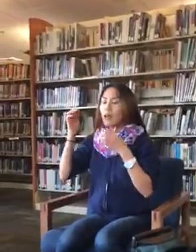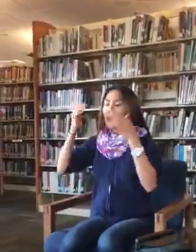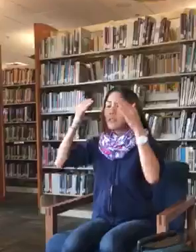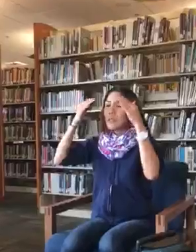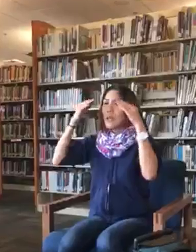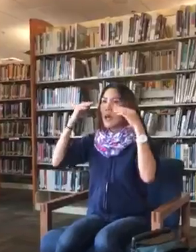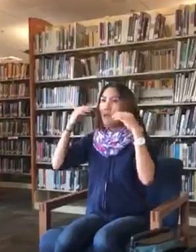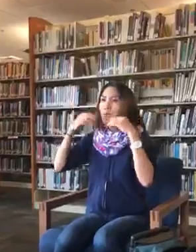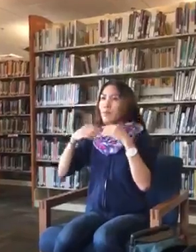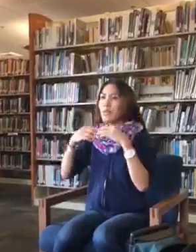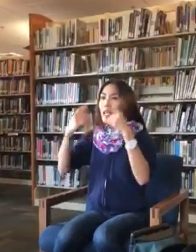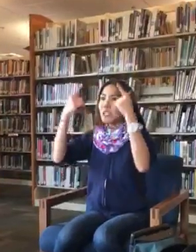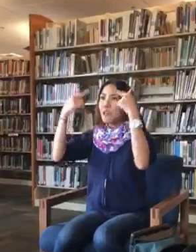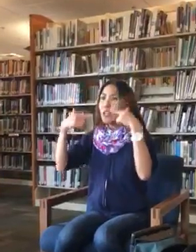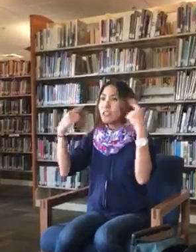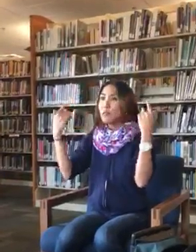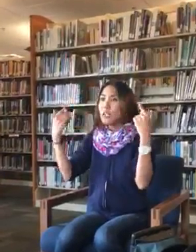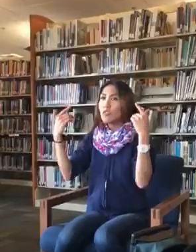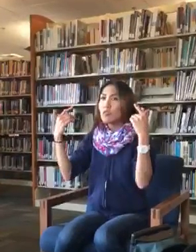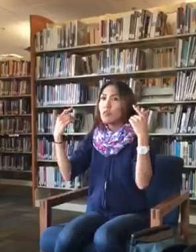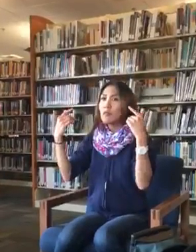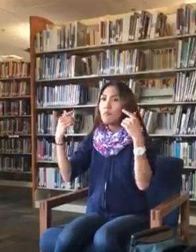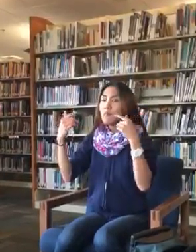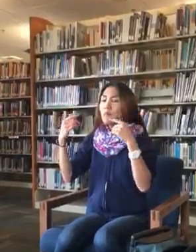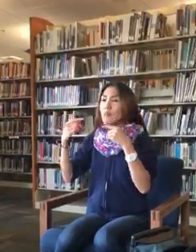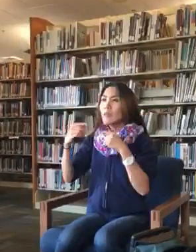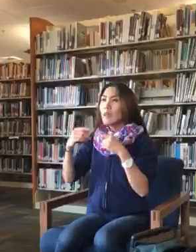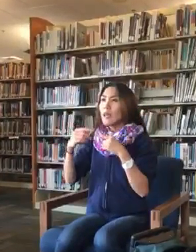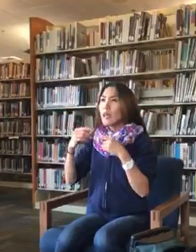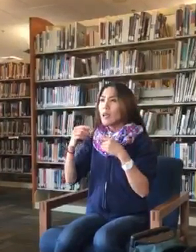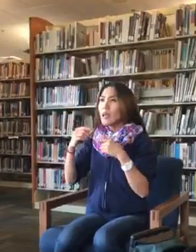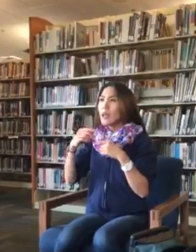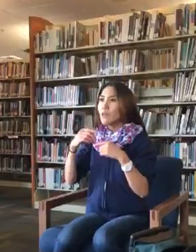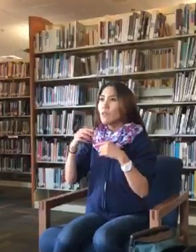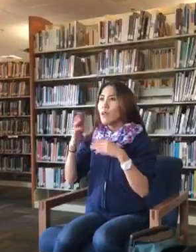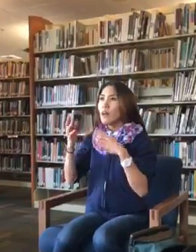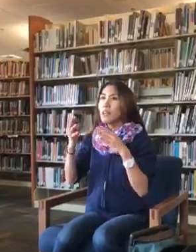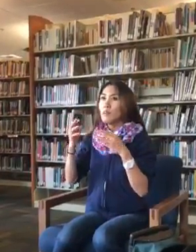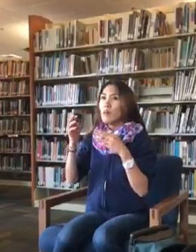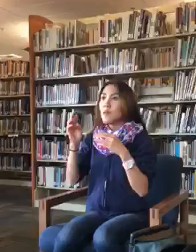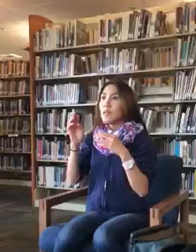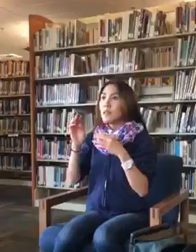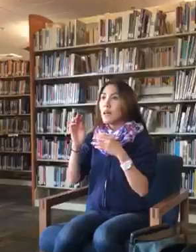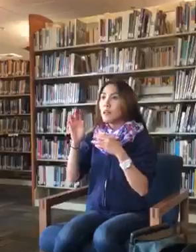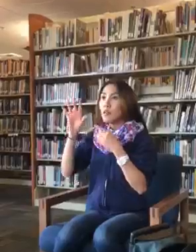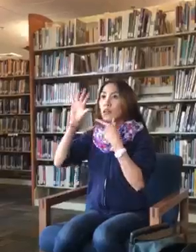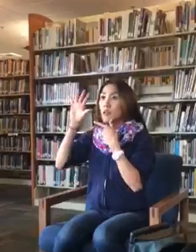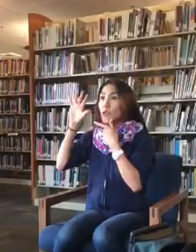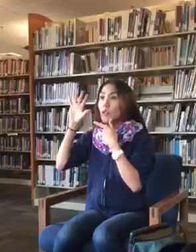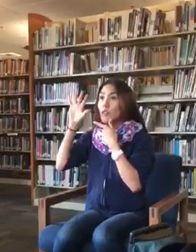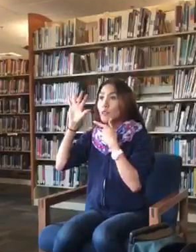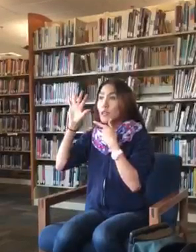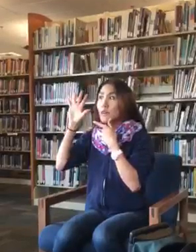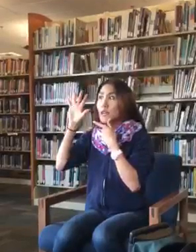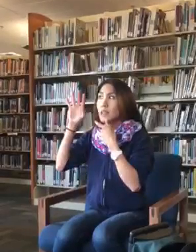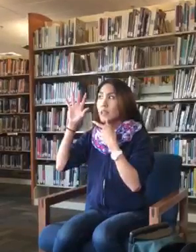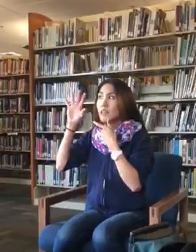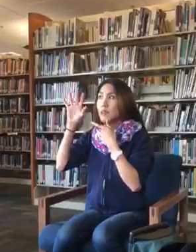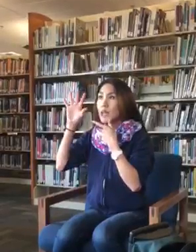And is everything symmetrical? If not, then maybe that cranial nerve 7, there's some